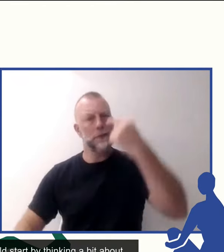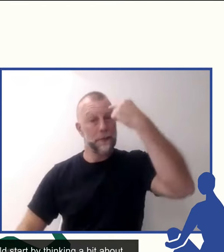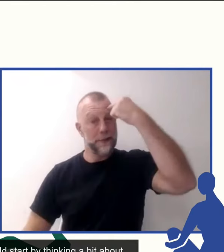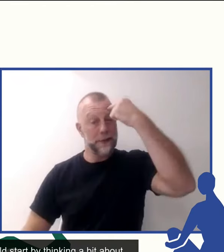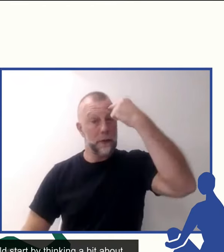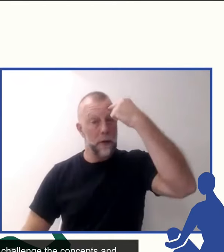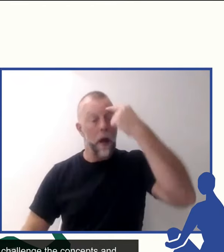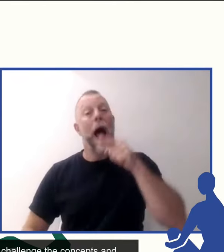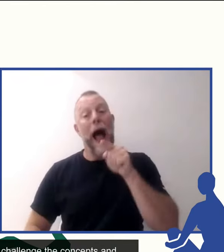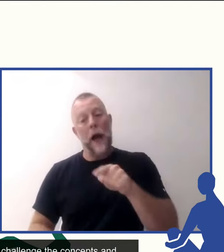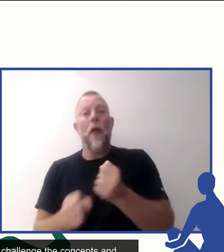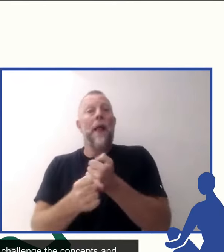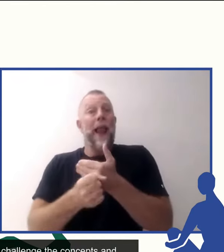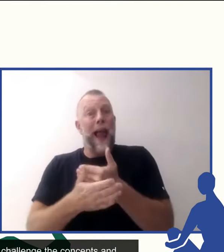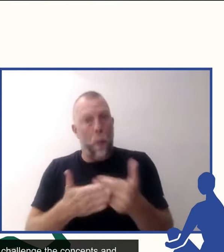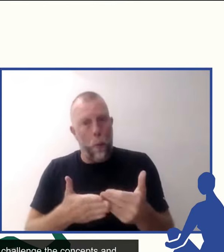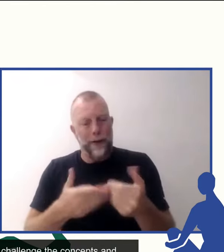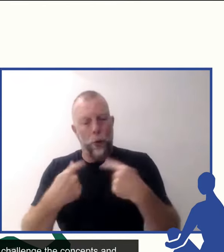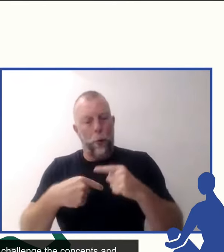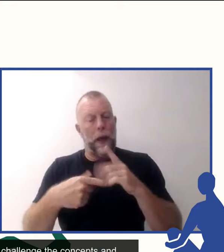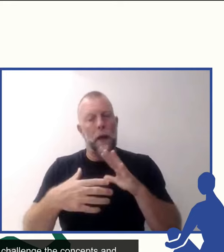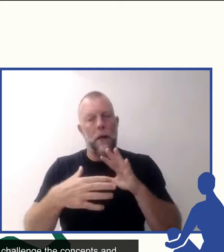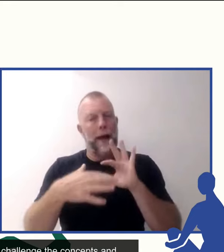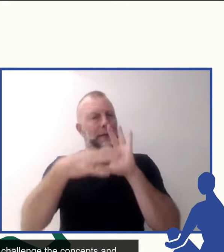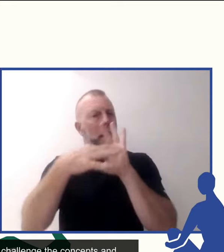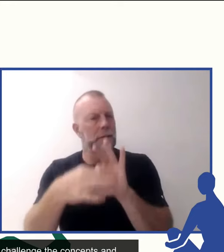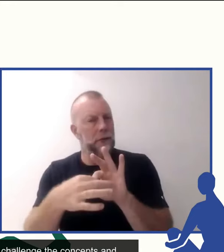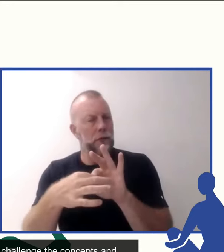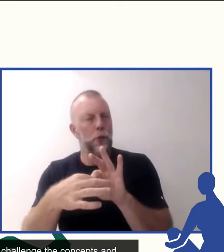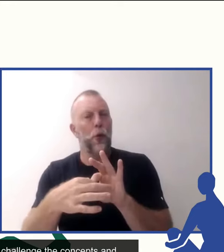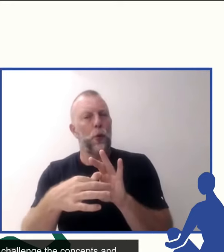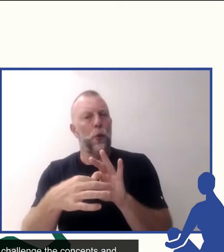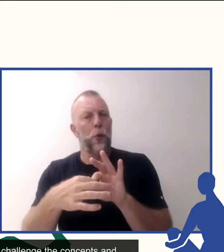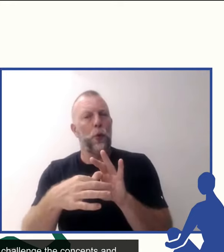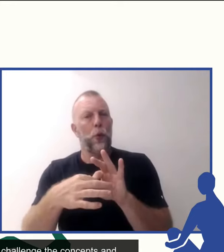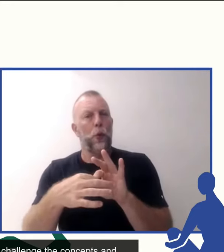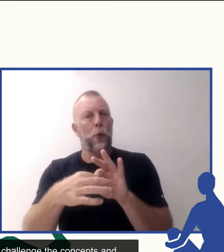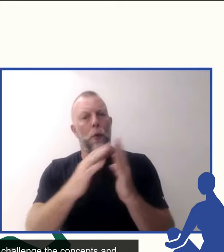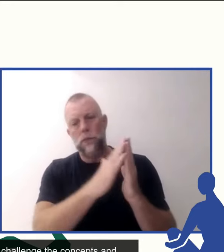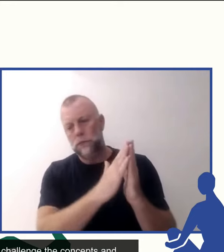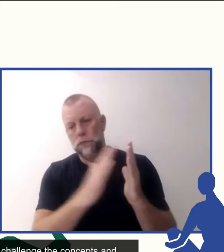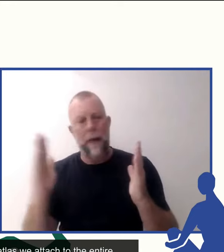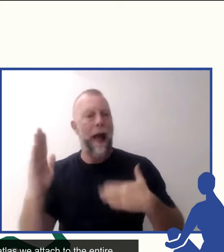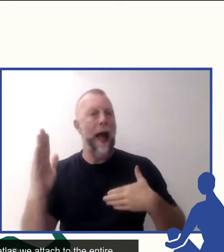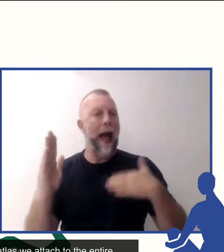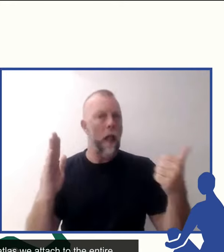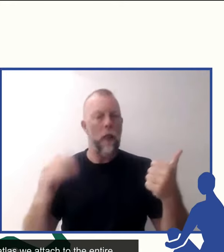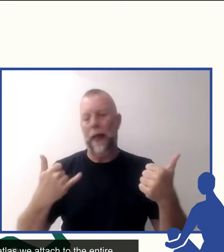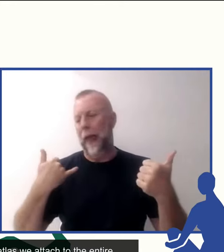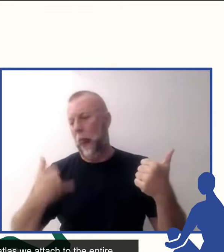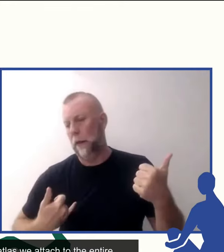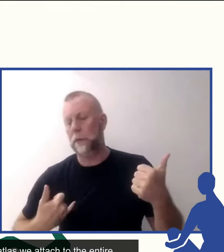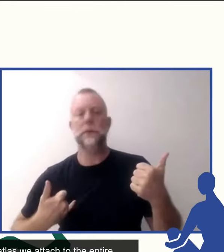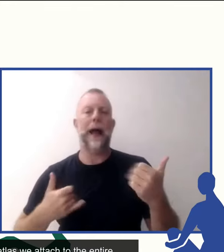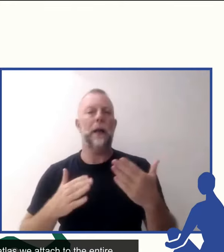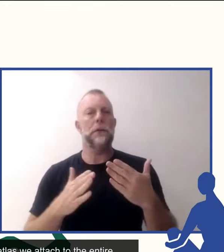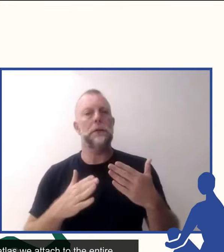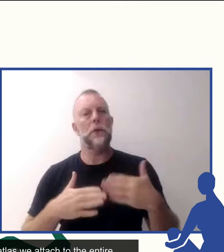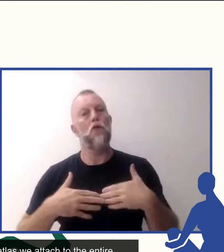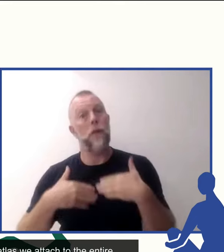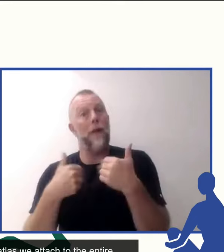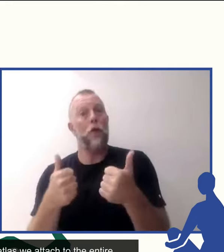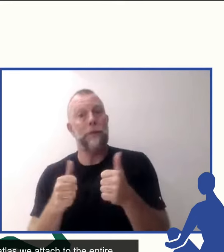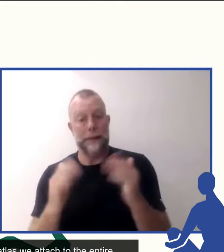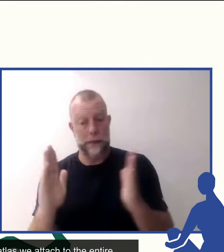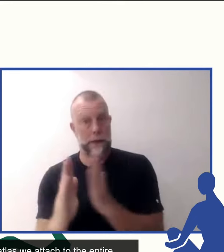the language and words that we attach to the entire continuum between health, illness, and recovery. And it seems to